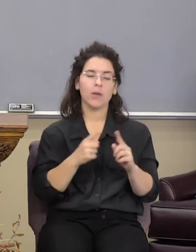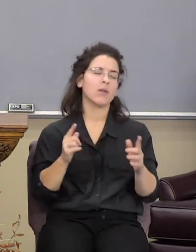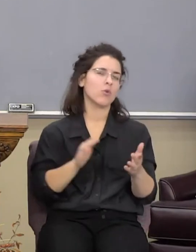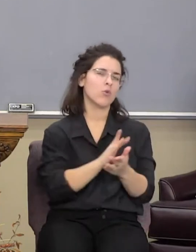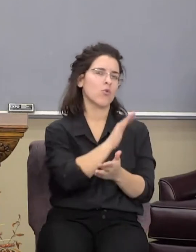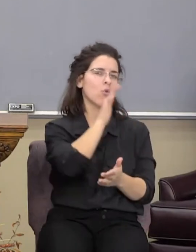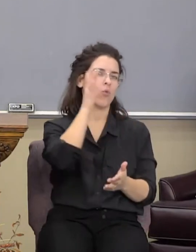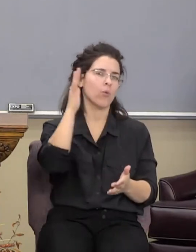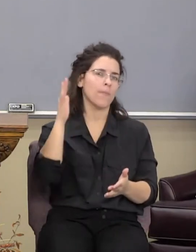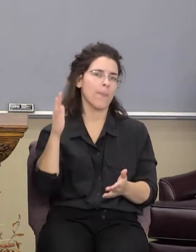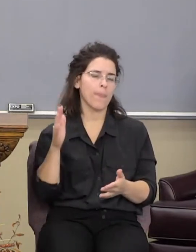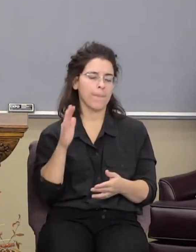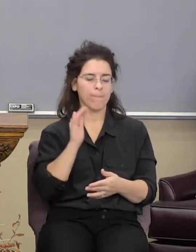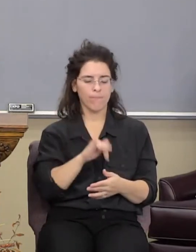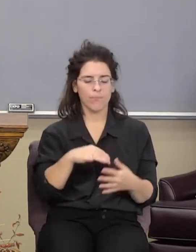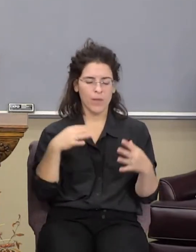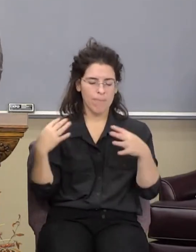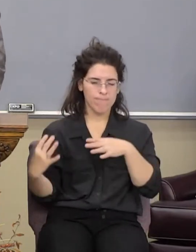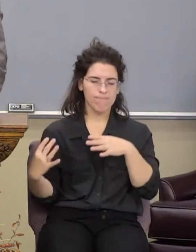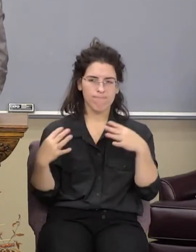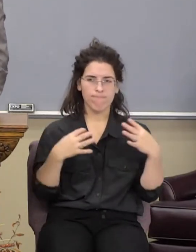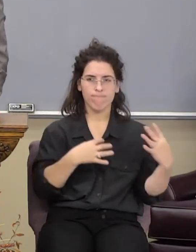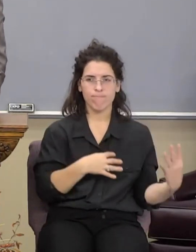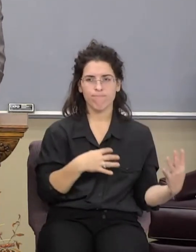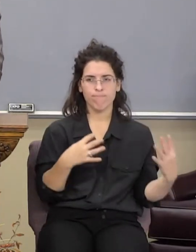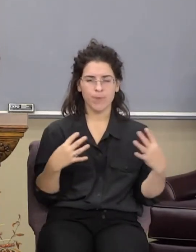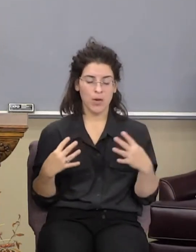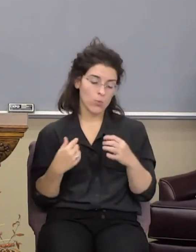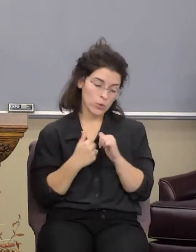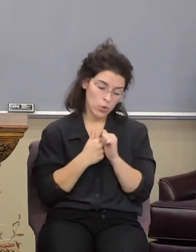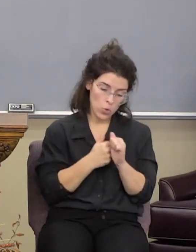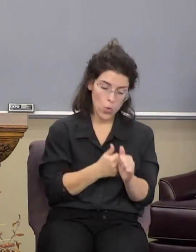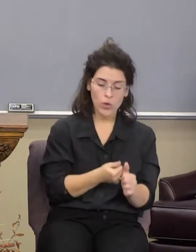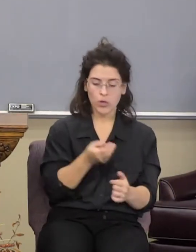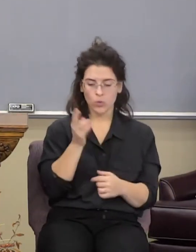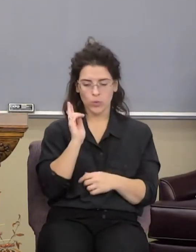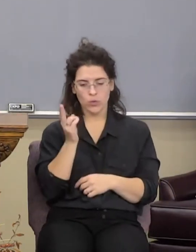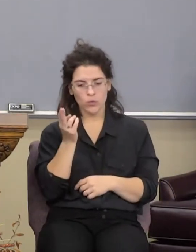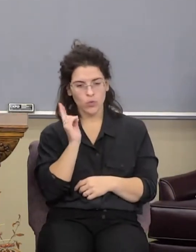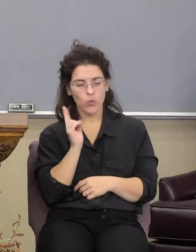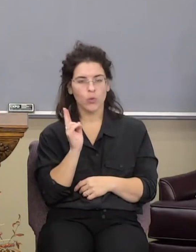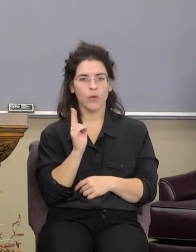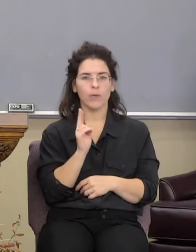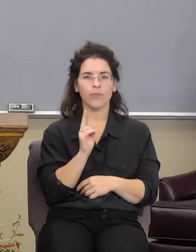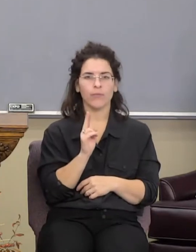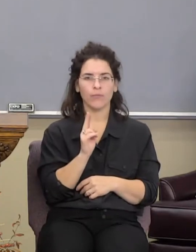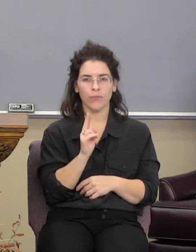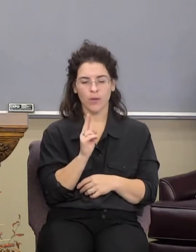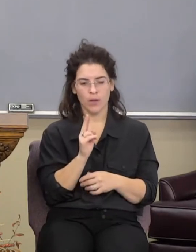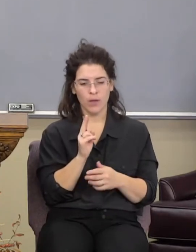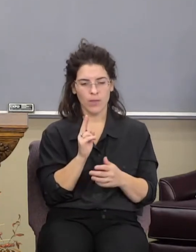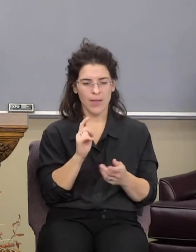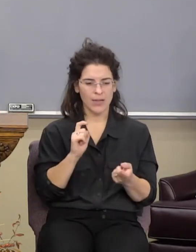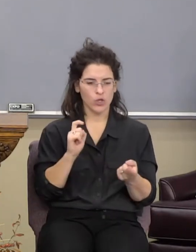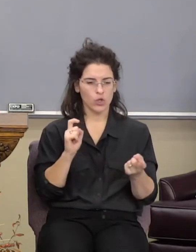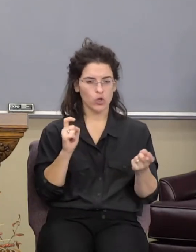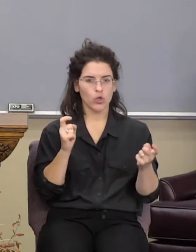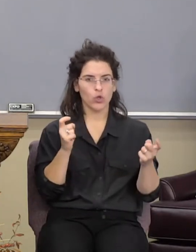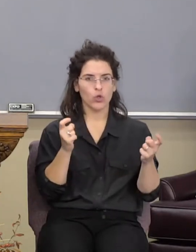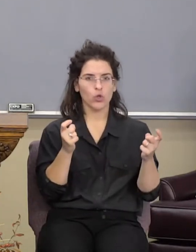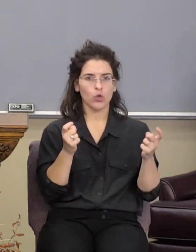know, that battle was, according to historians, it turned